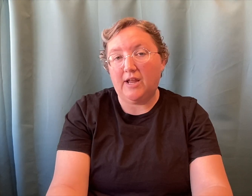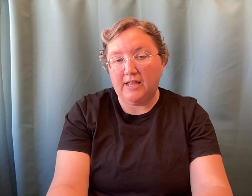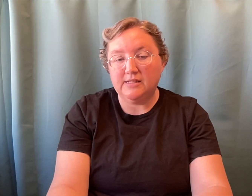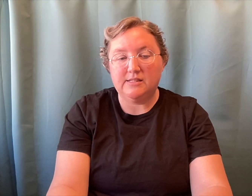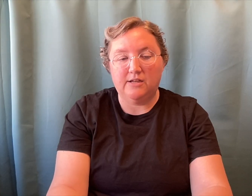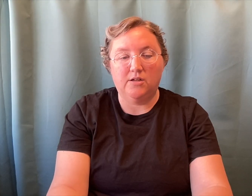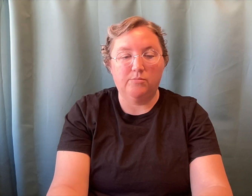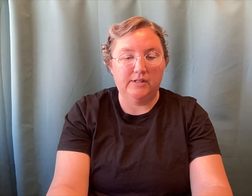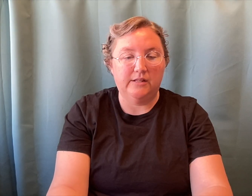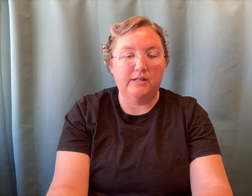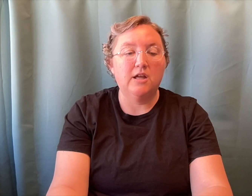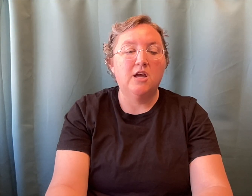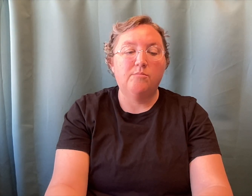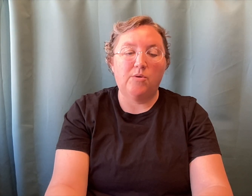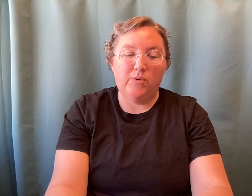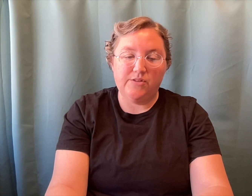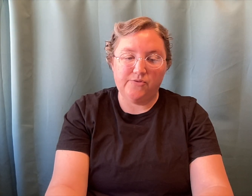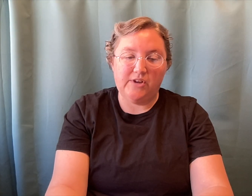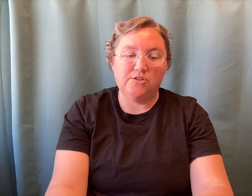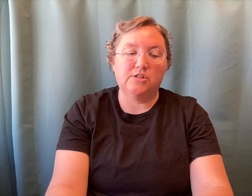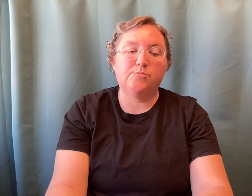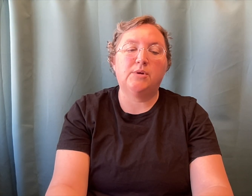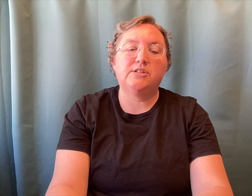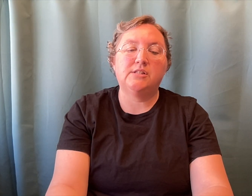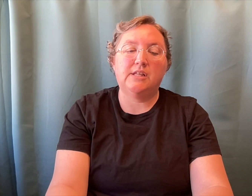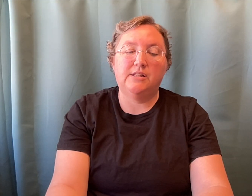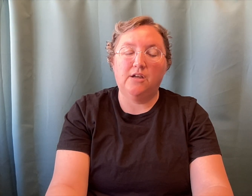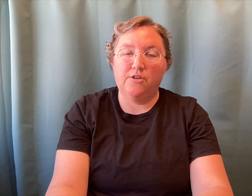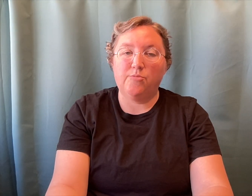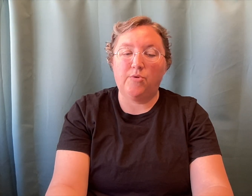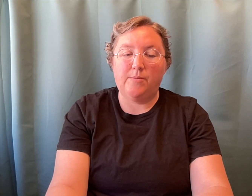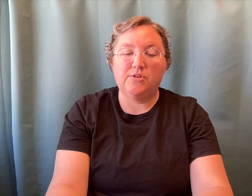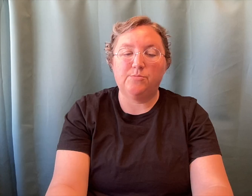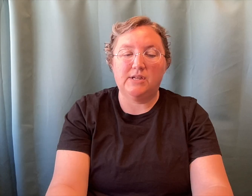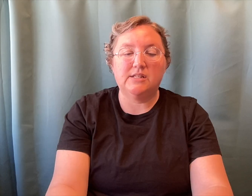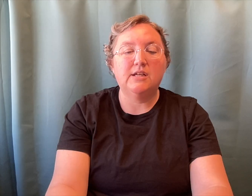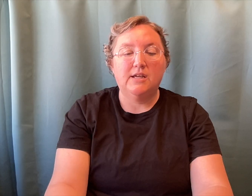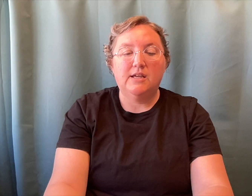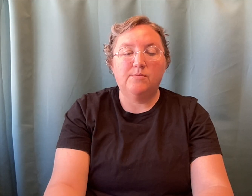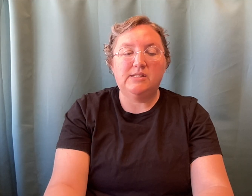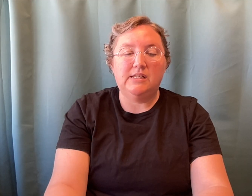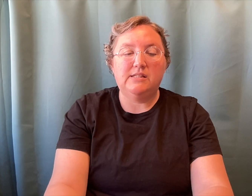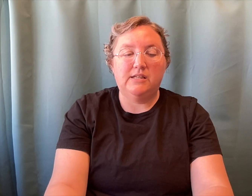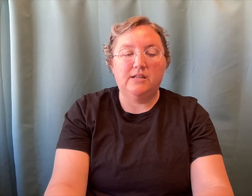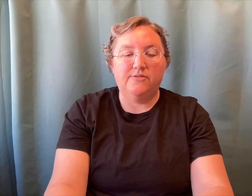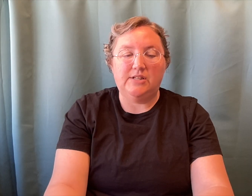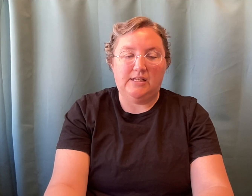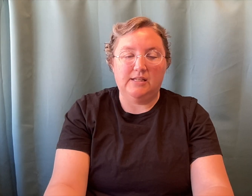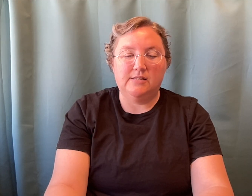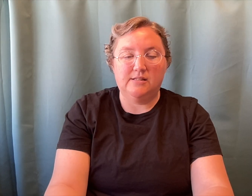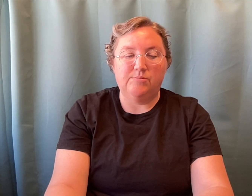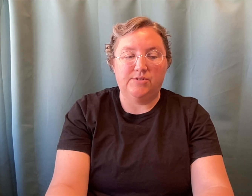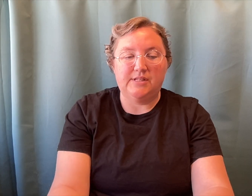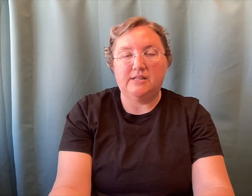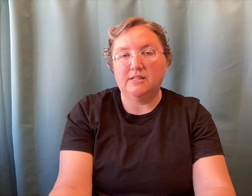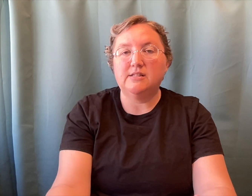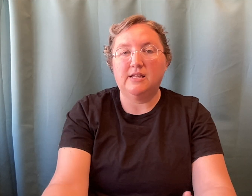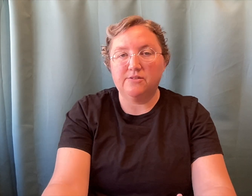hands down completely. But with facial expressions and the other parameters present, it was easy enough to guess a simple sentence as a